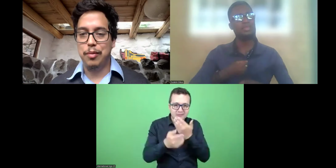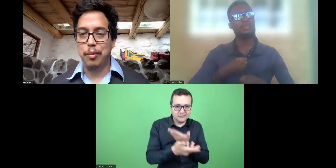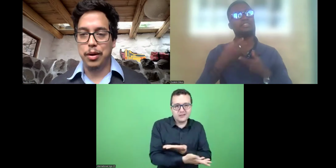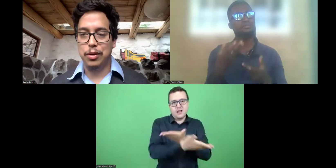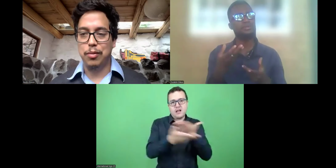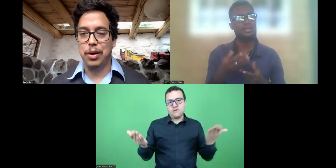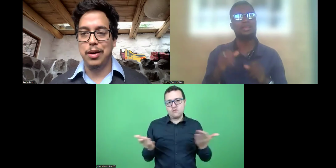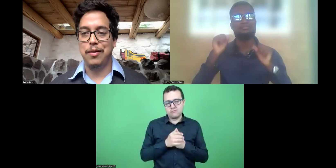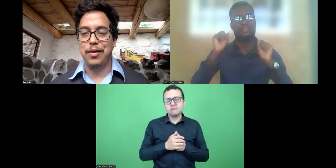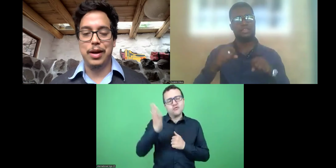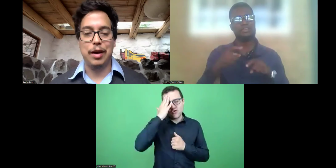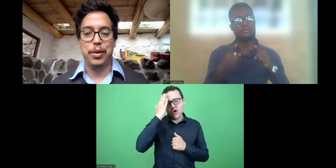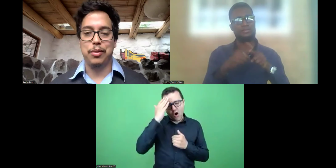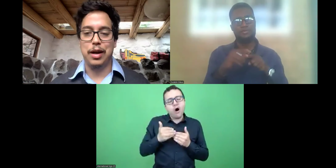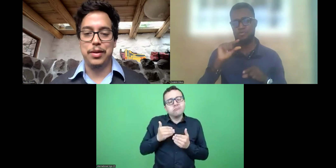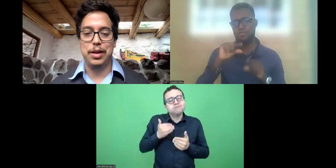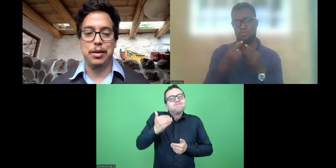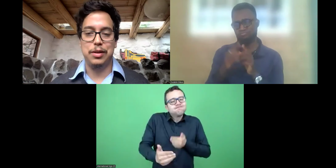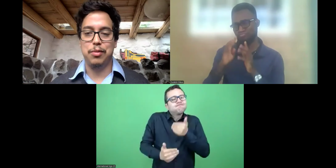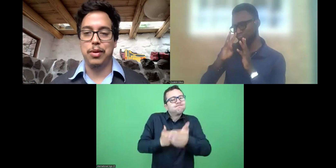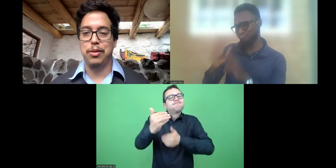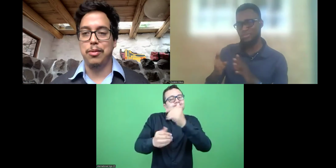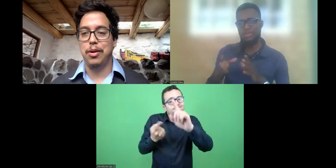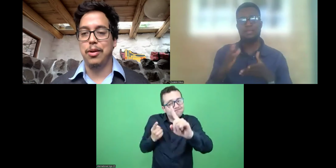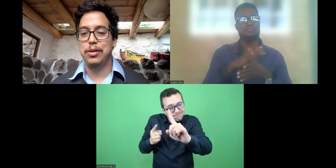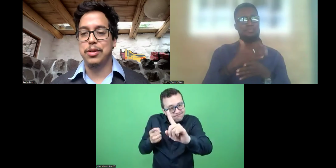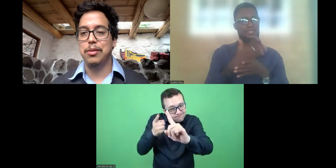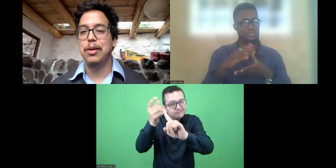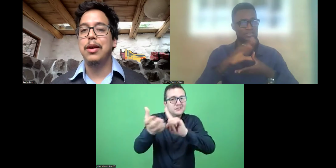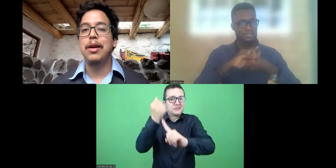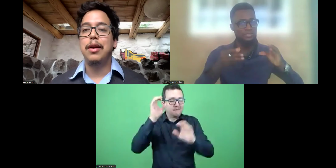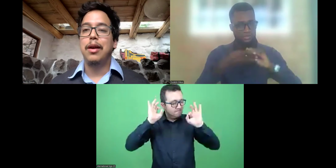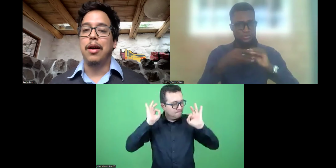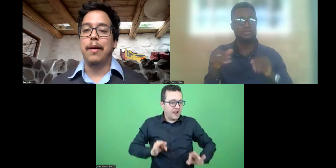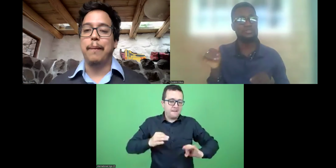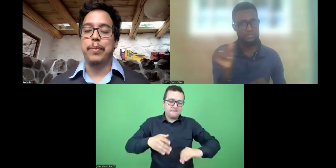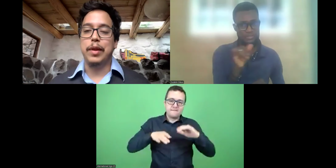still, but we are very happy to have shared this with you all. So